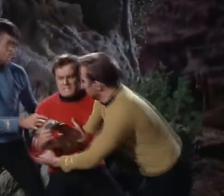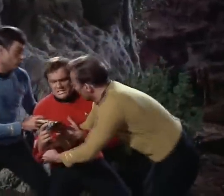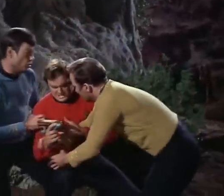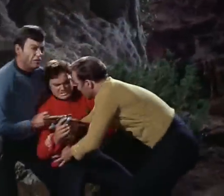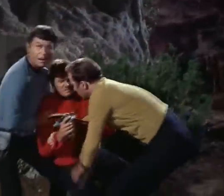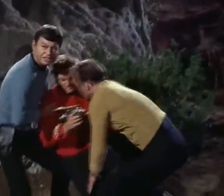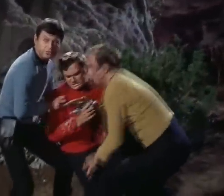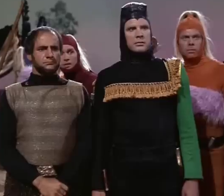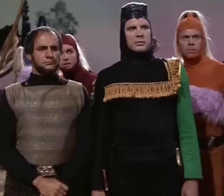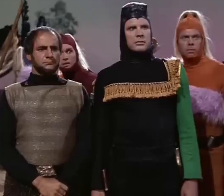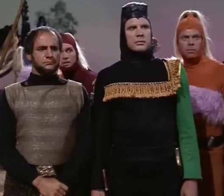Don't move us!